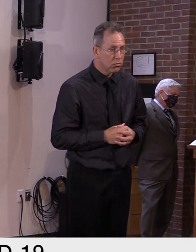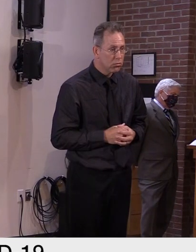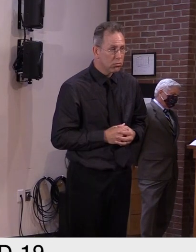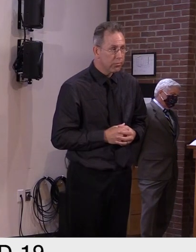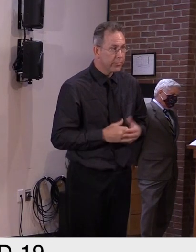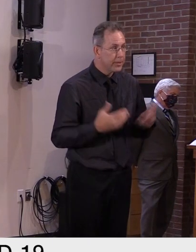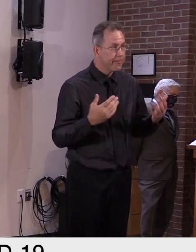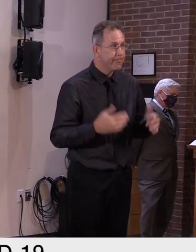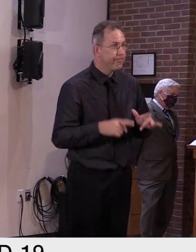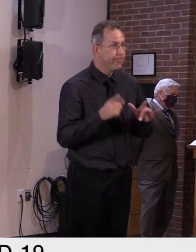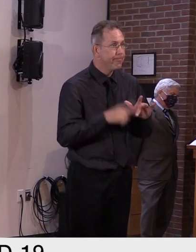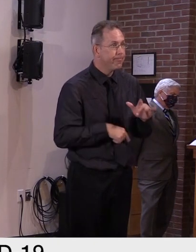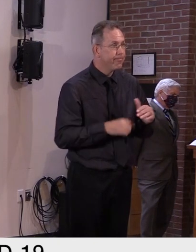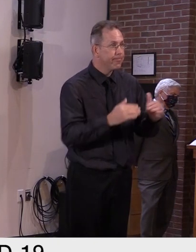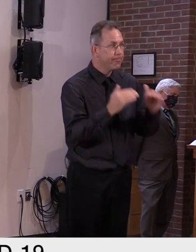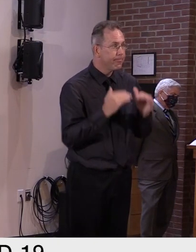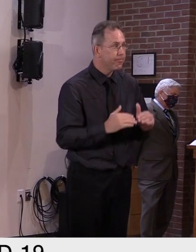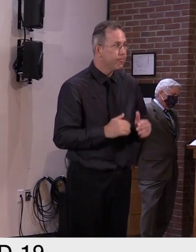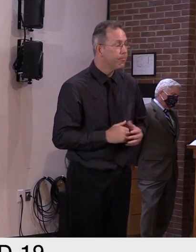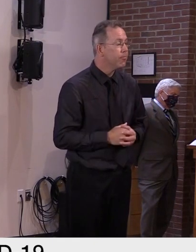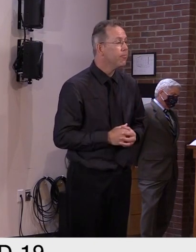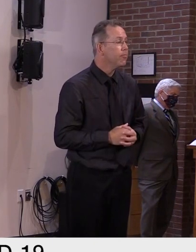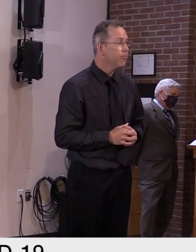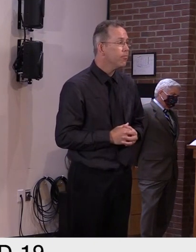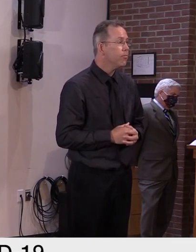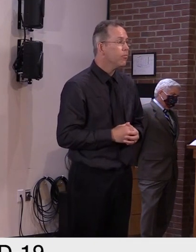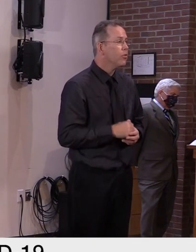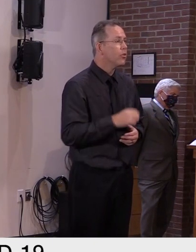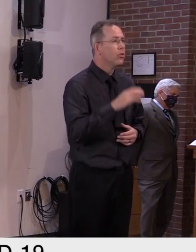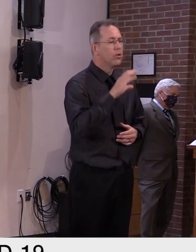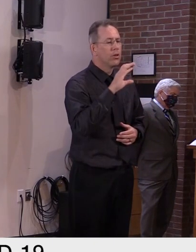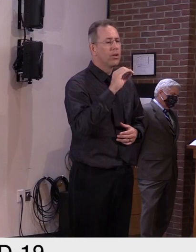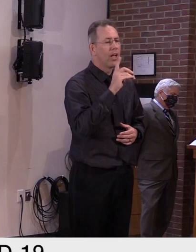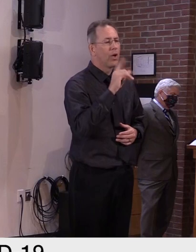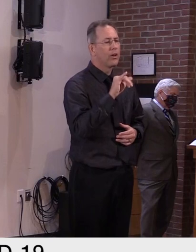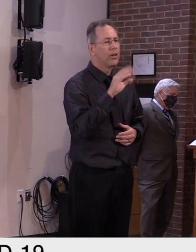All right, moving on. Greg from the County Courier.